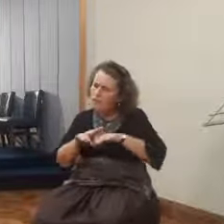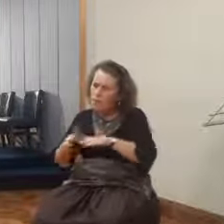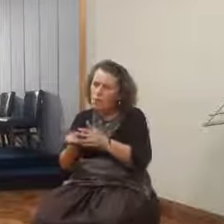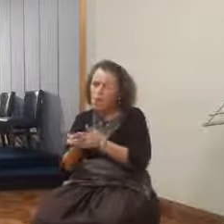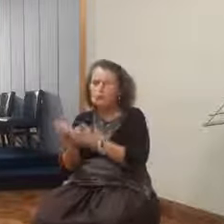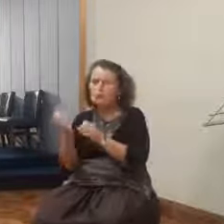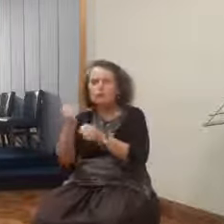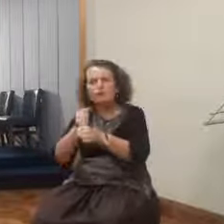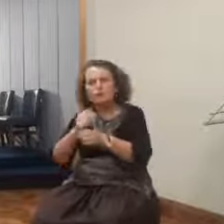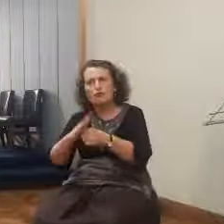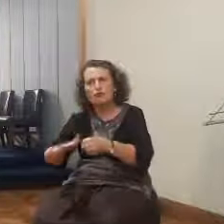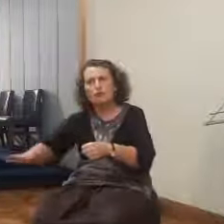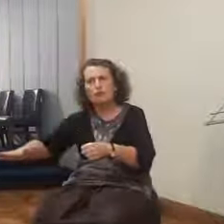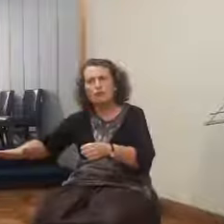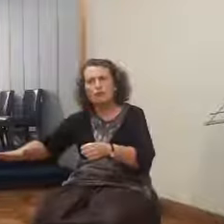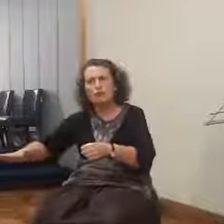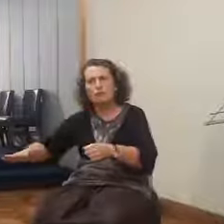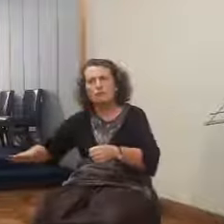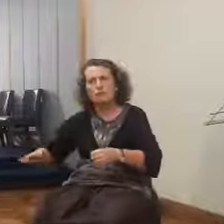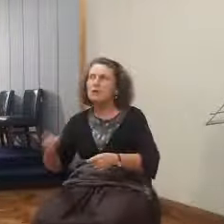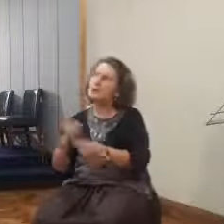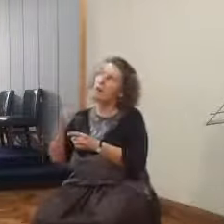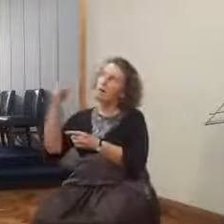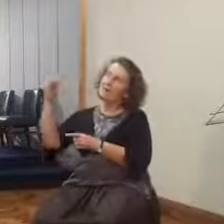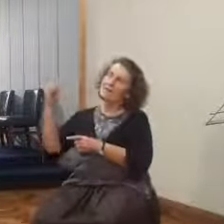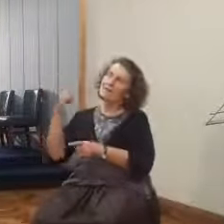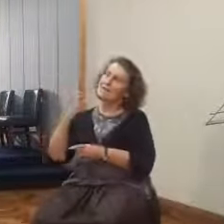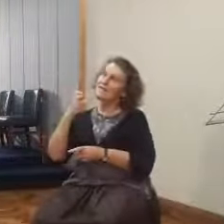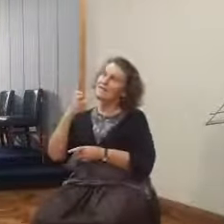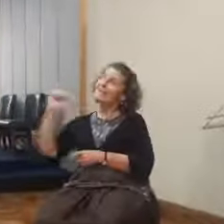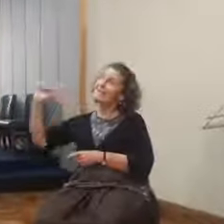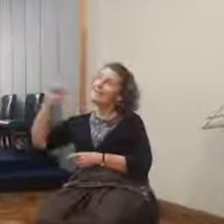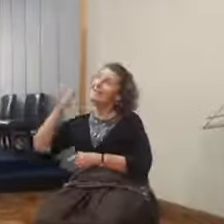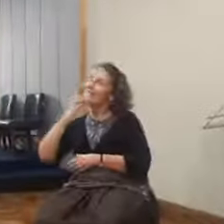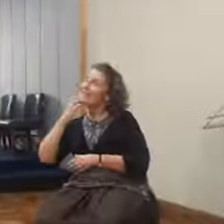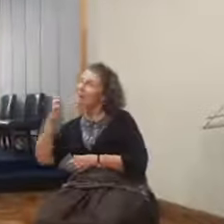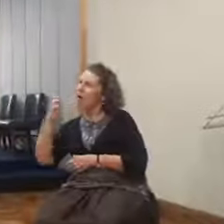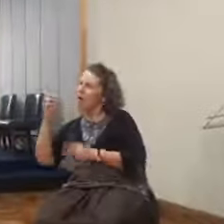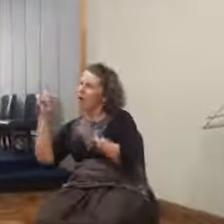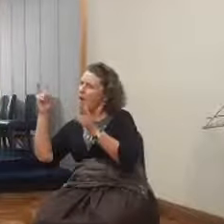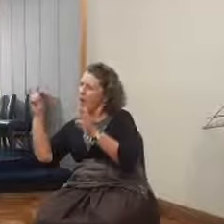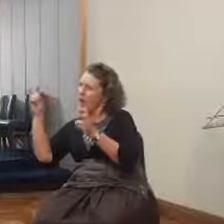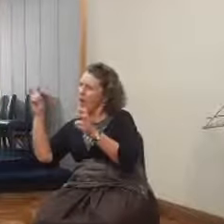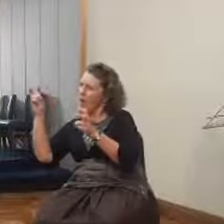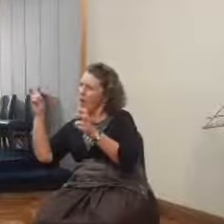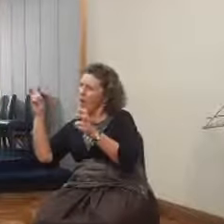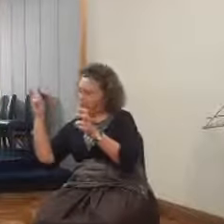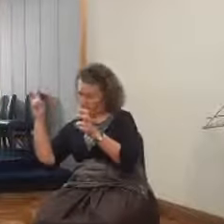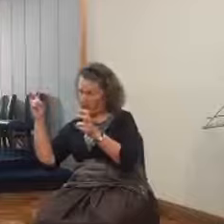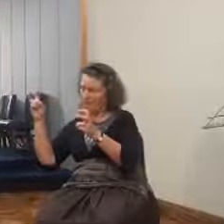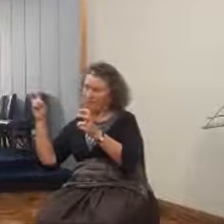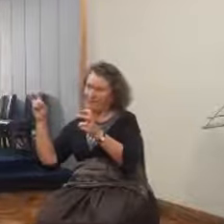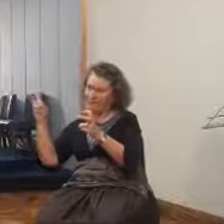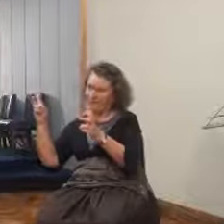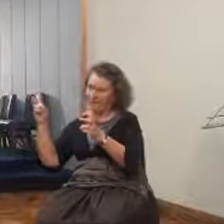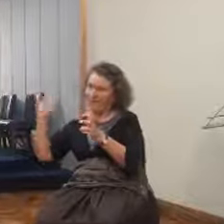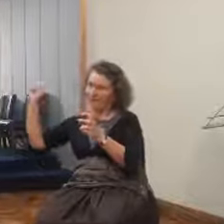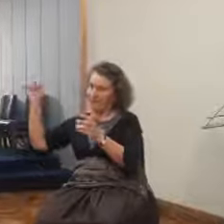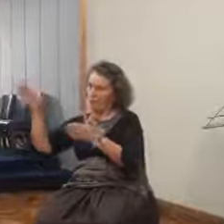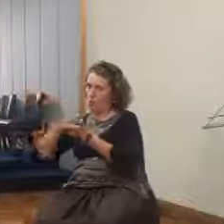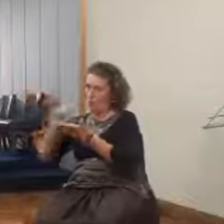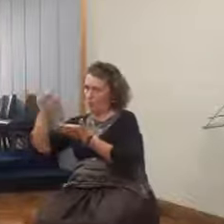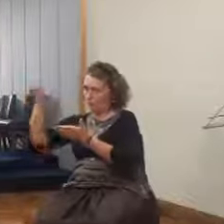Israel, and his Israel, his true people in all generations, from Jeremiah 29. For I know the